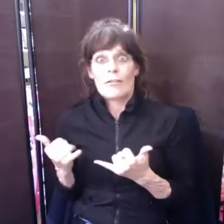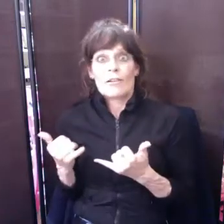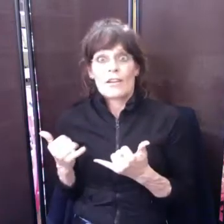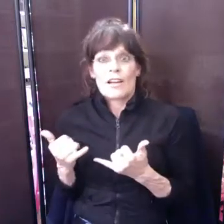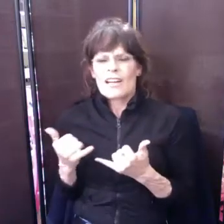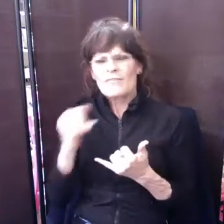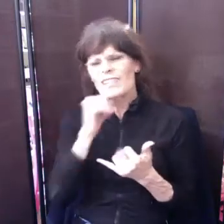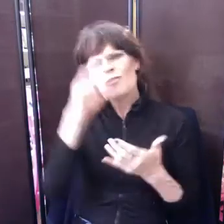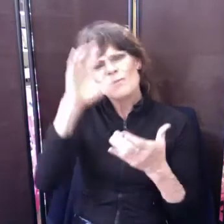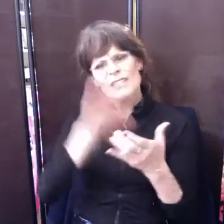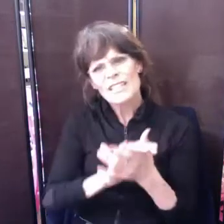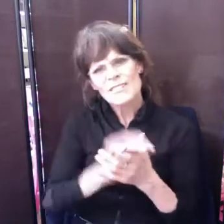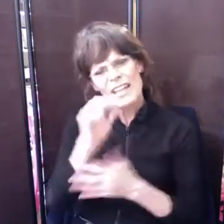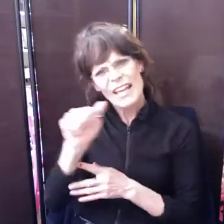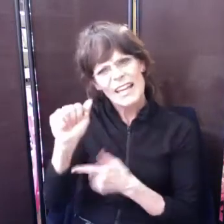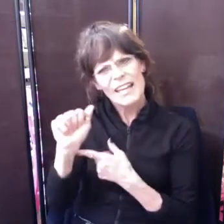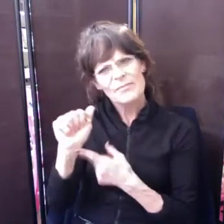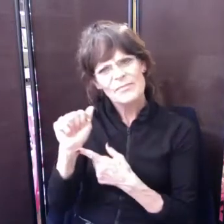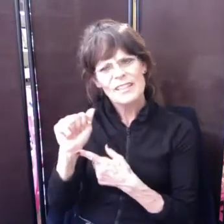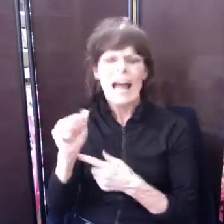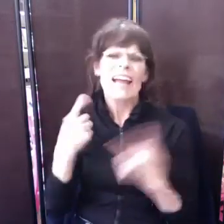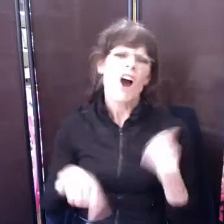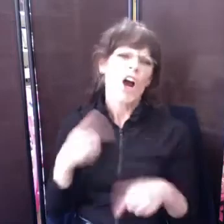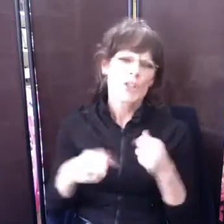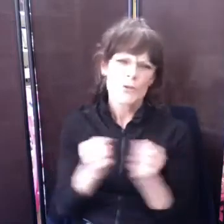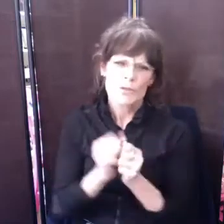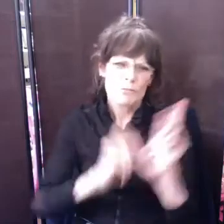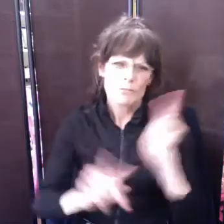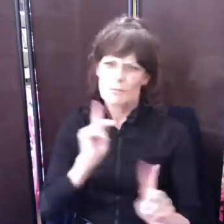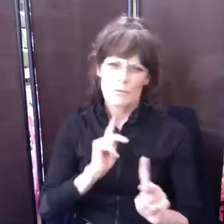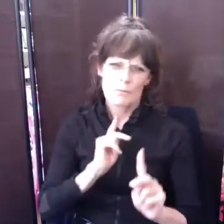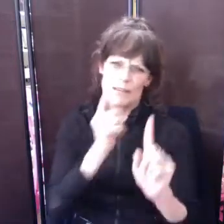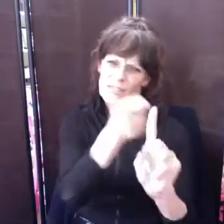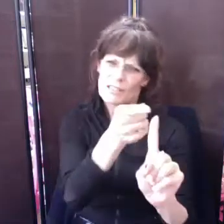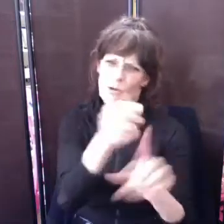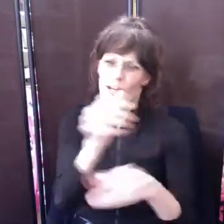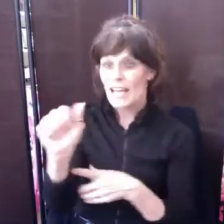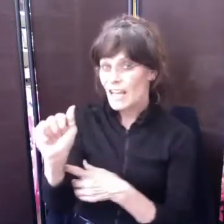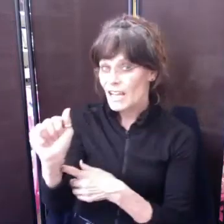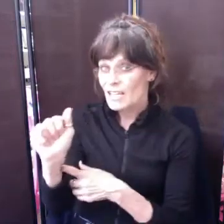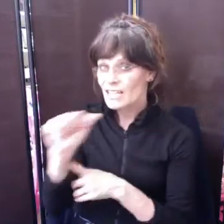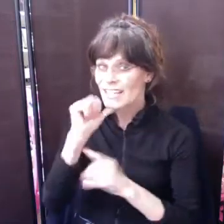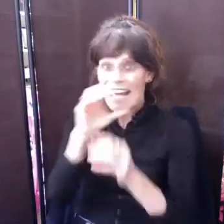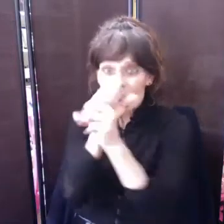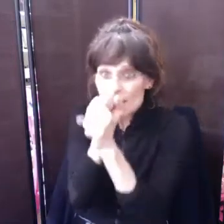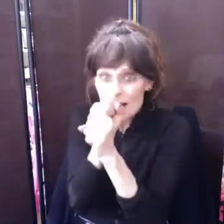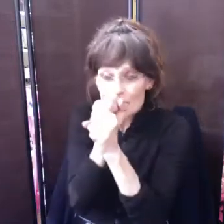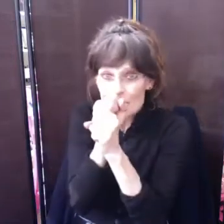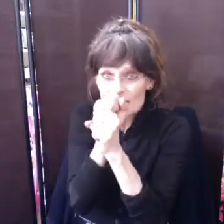the organization, by the way, you know, I get into arguments with people about this all the time, that AA is not an anonymous organization. The people are